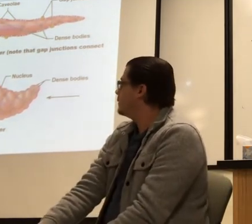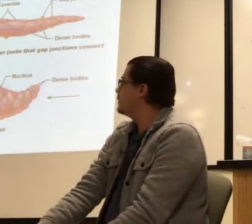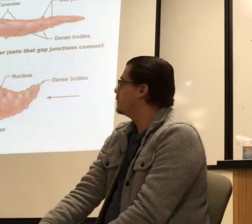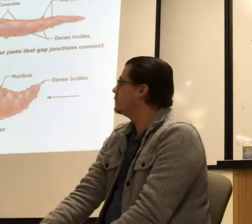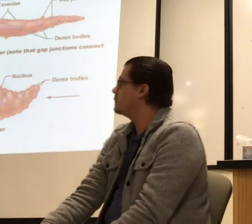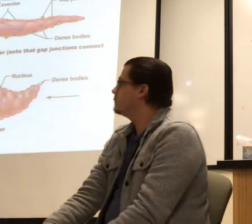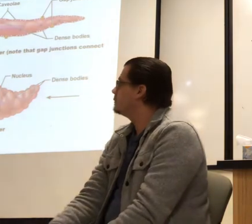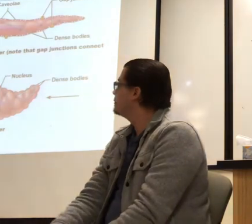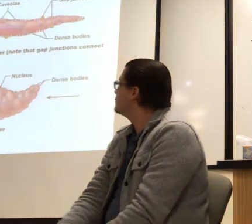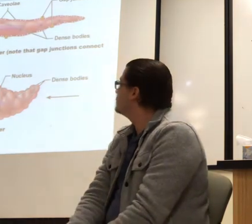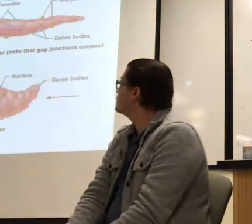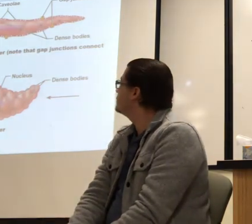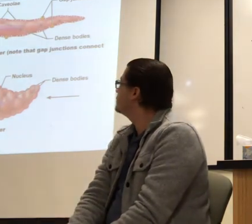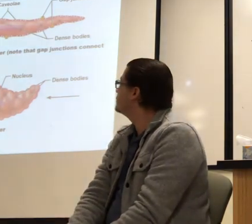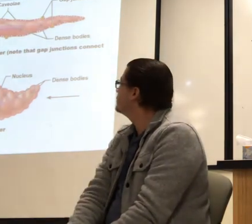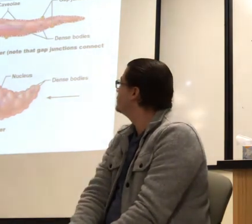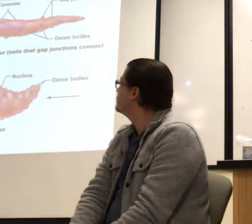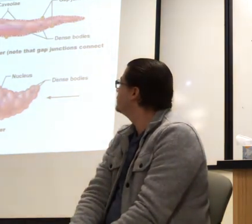Intermediate filaments.